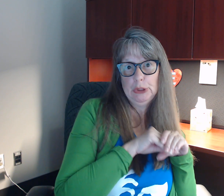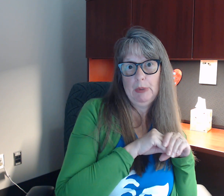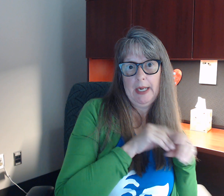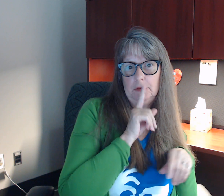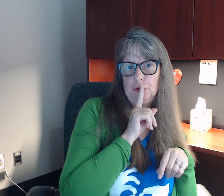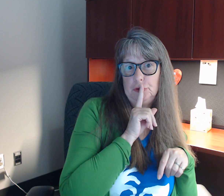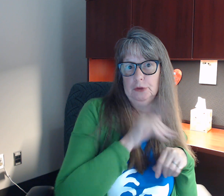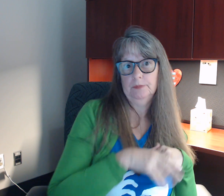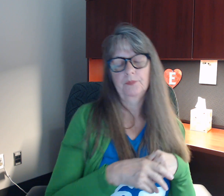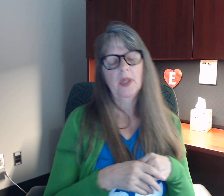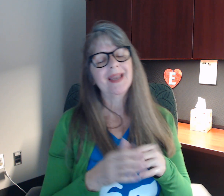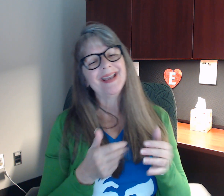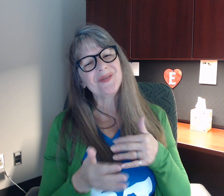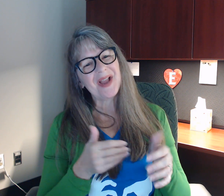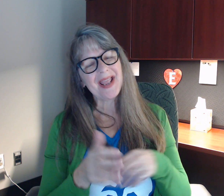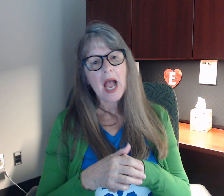away. Anyway,